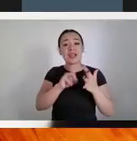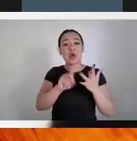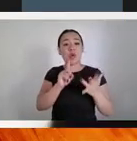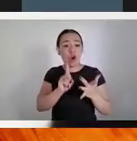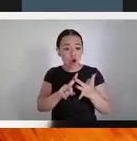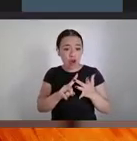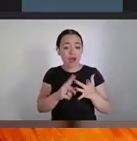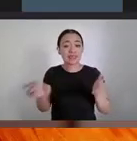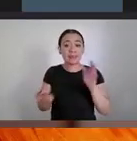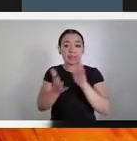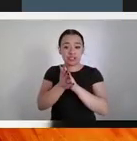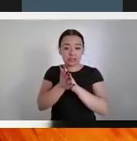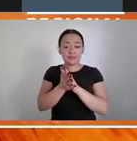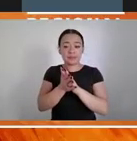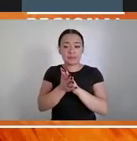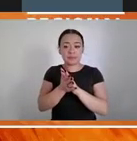eligible applicant may